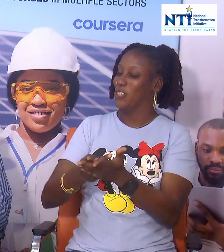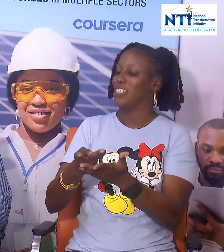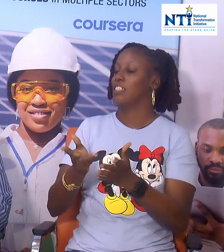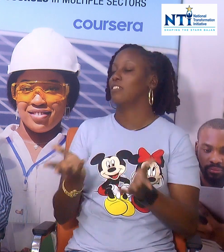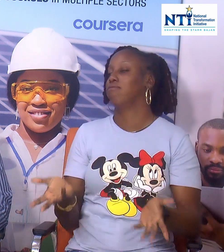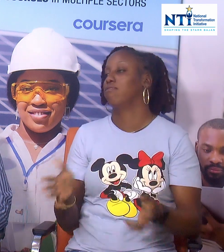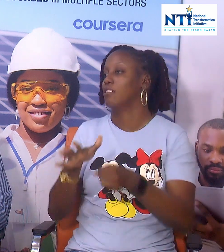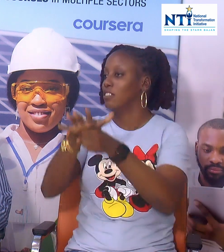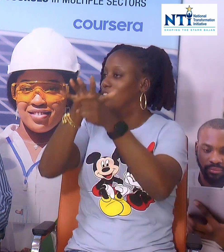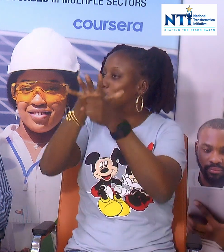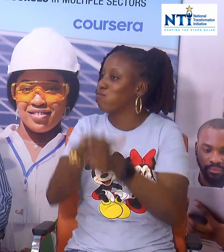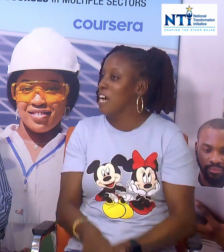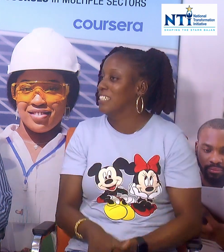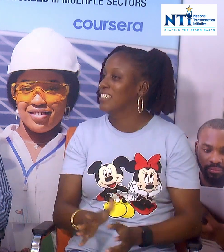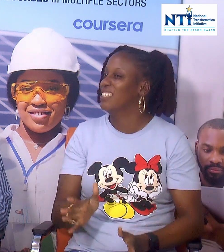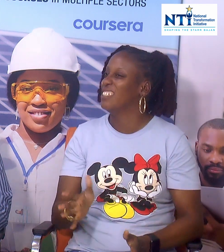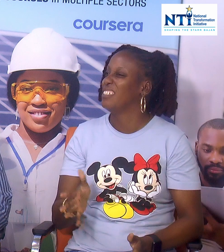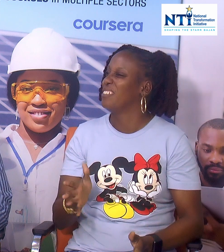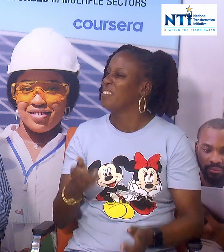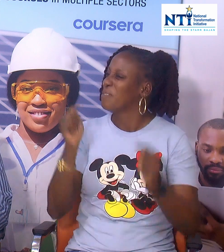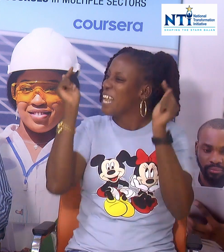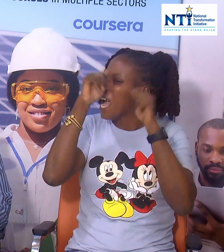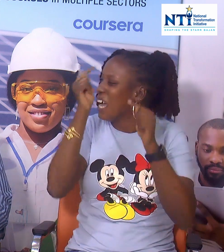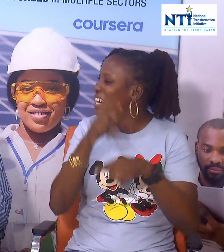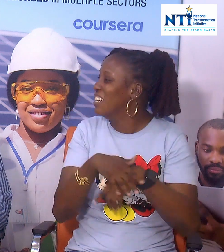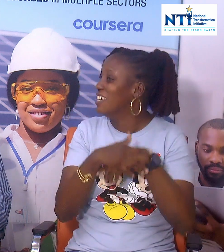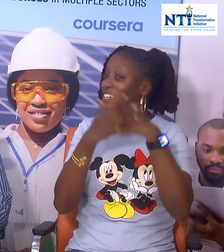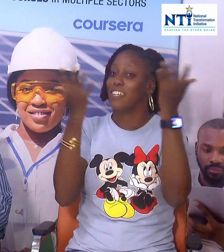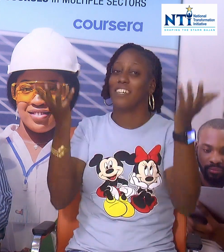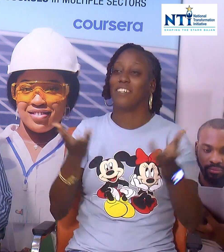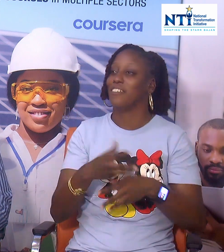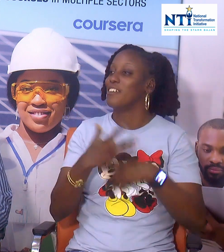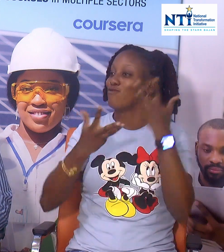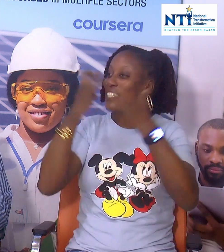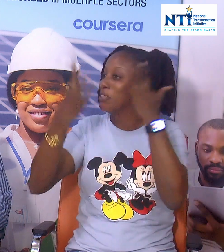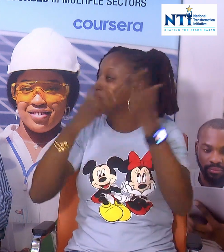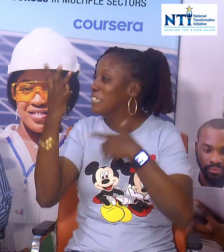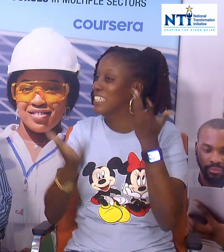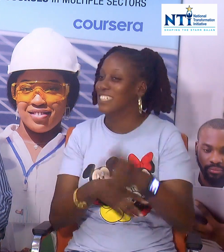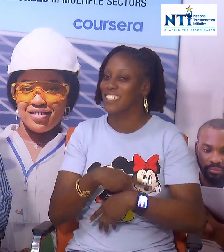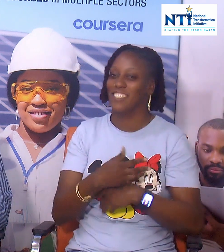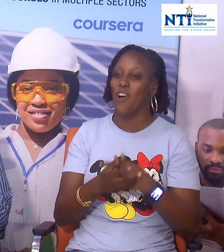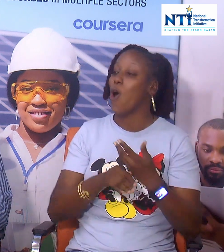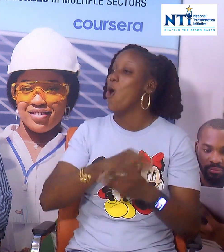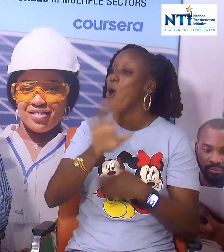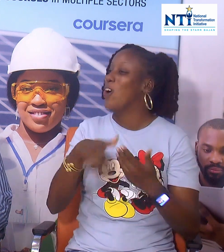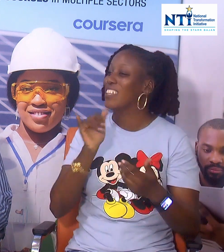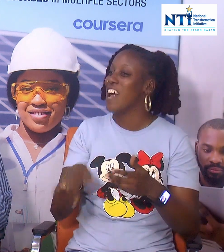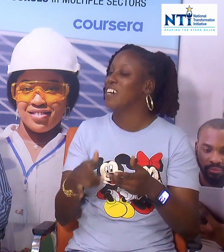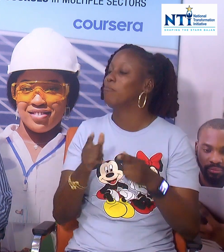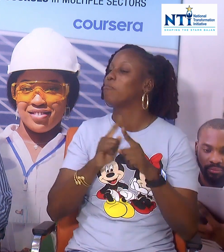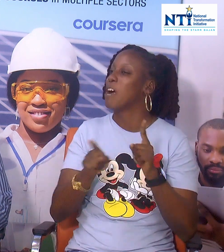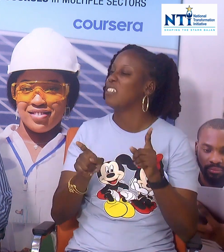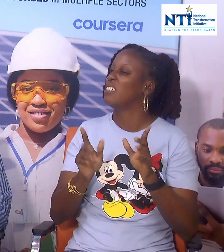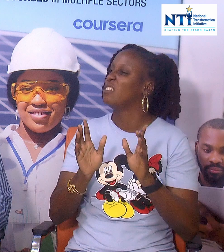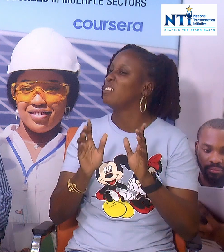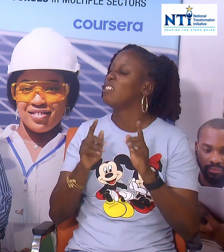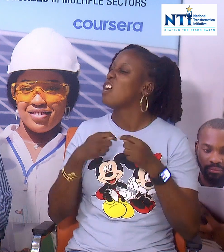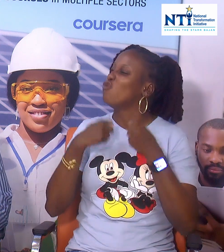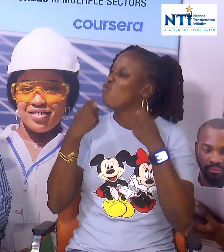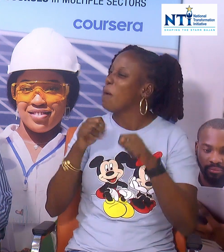But in a work environment, in that kitchen, it can be pretty stressful. You know, sometimes I get a headache, you know, and I want to